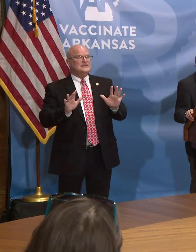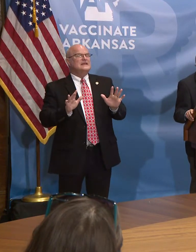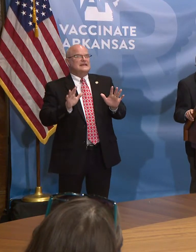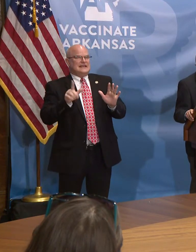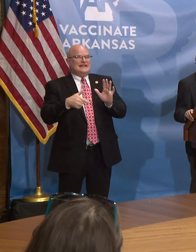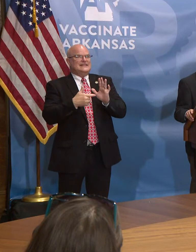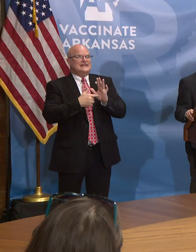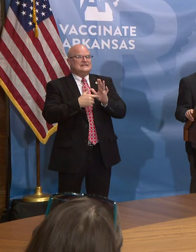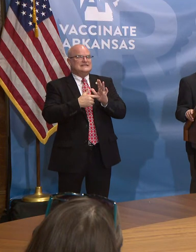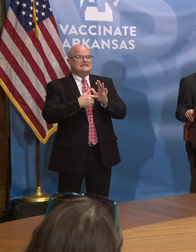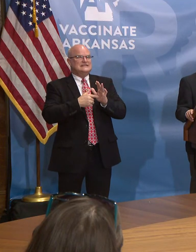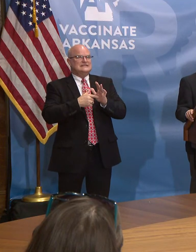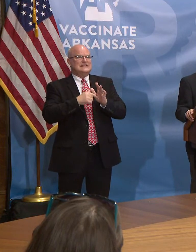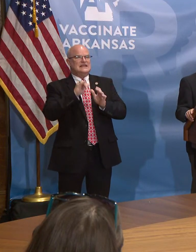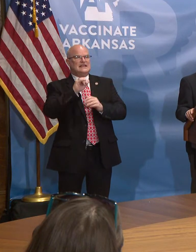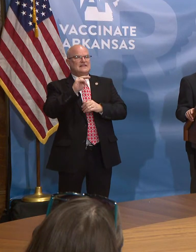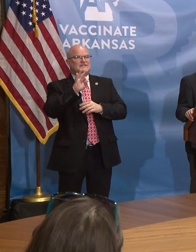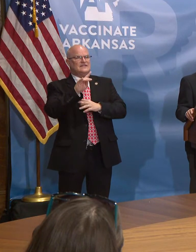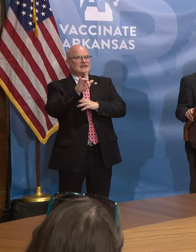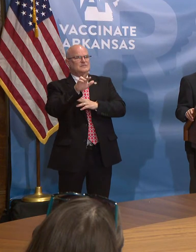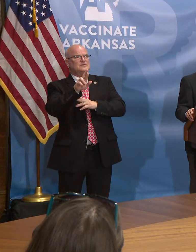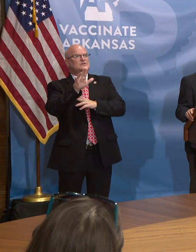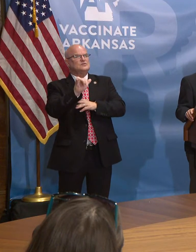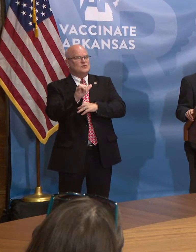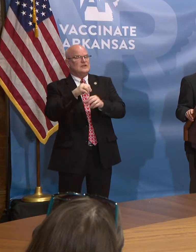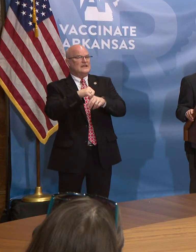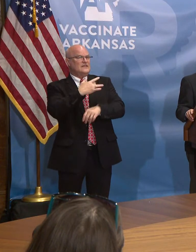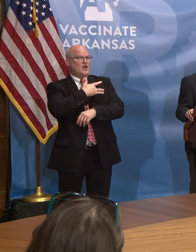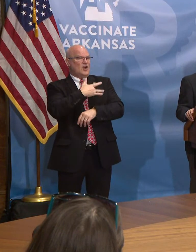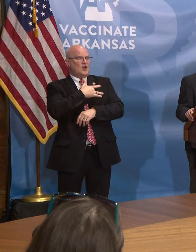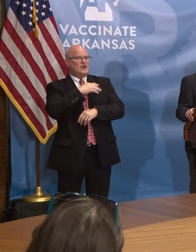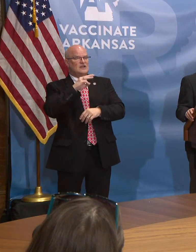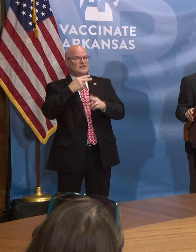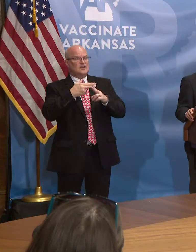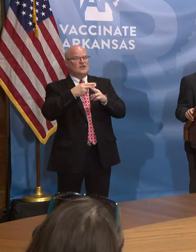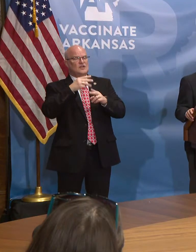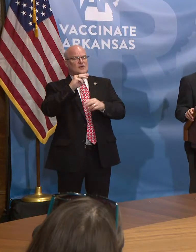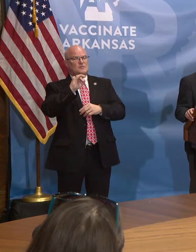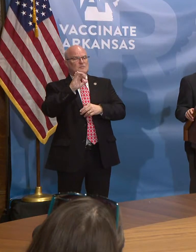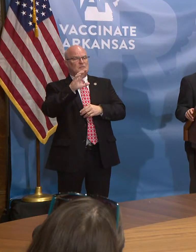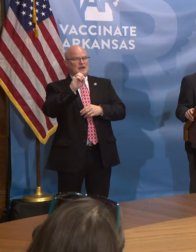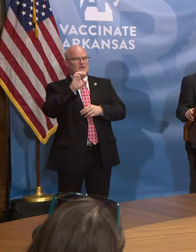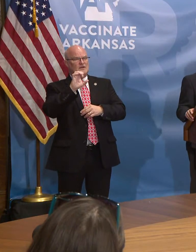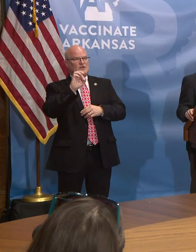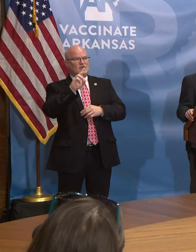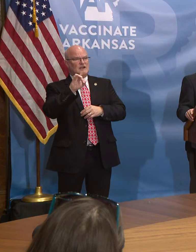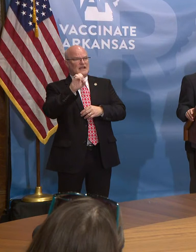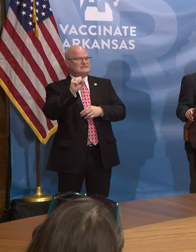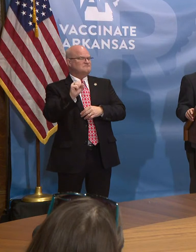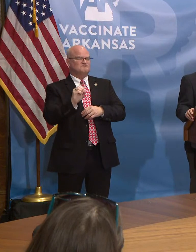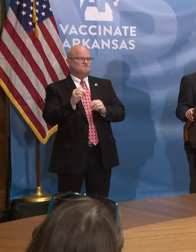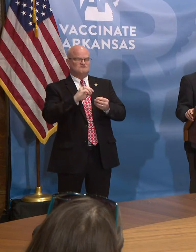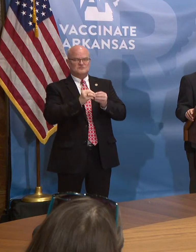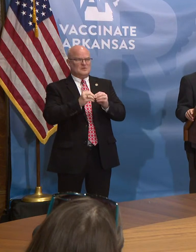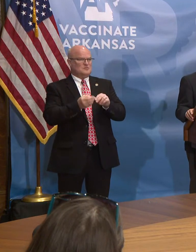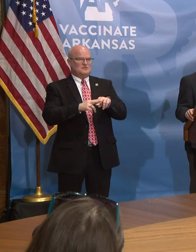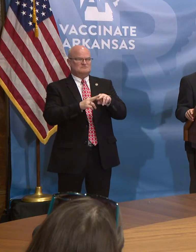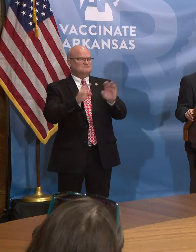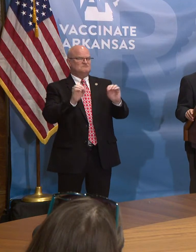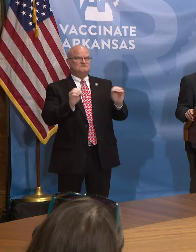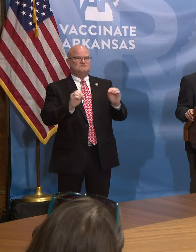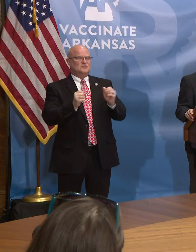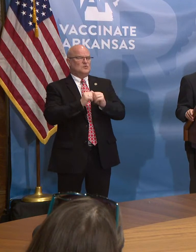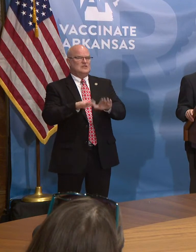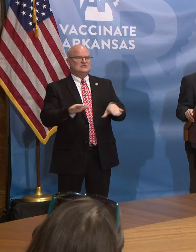is the inflammatory response that we're seeing in the heart called myocarditis. We're not seeing increases in the number of cases